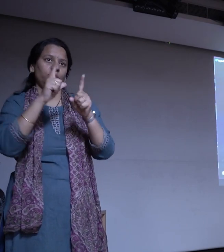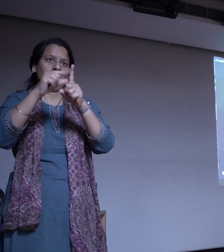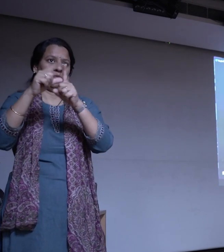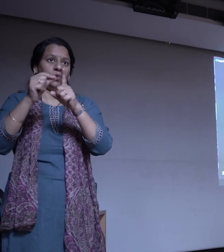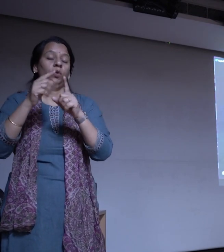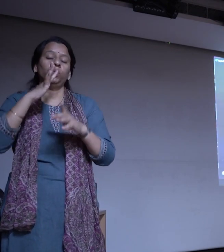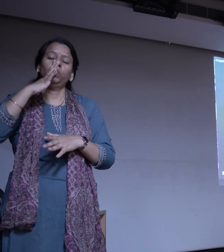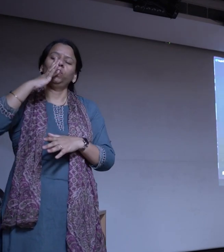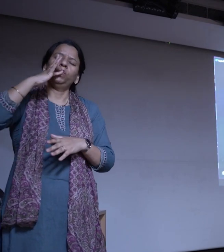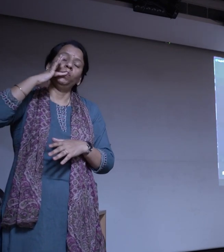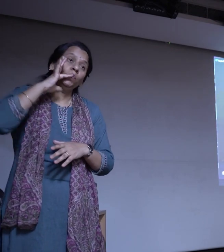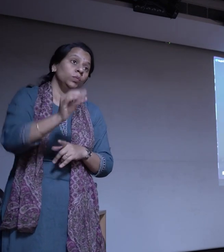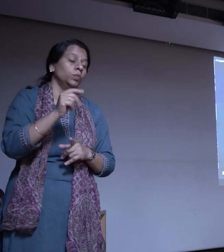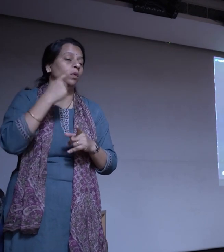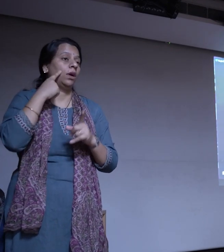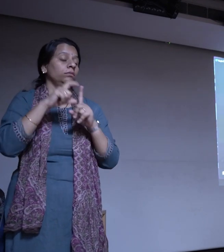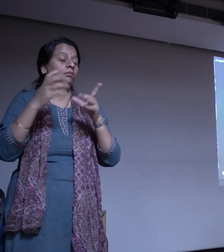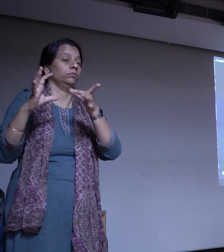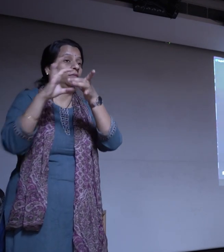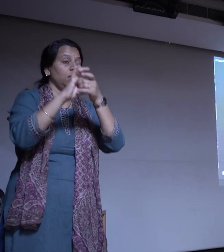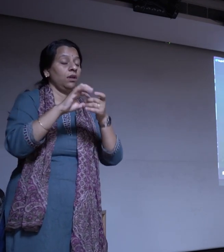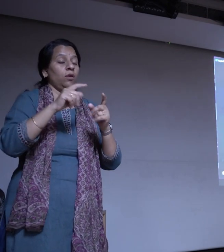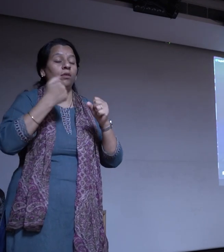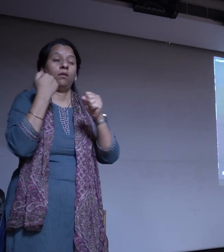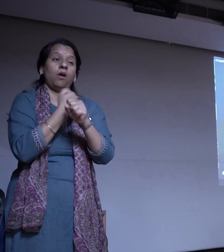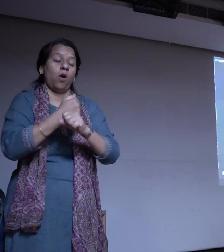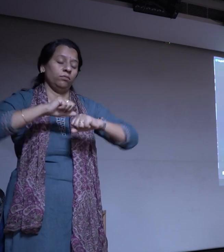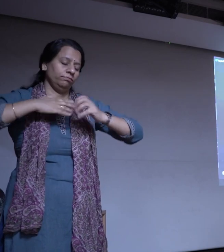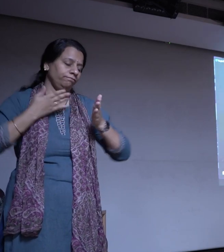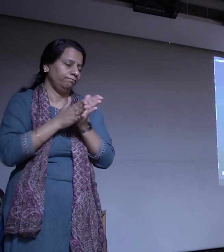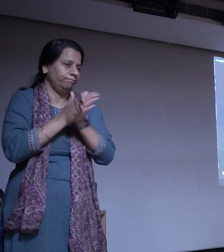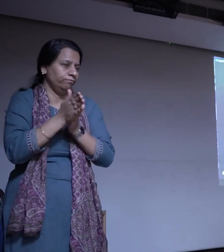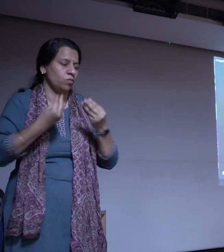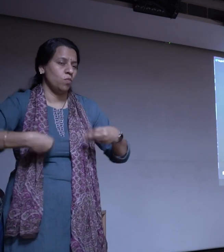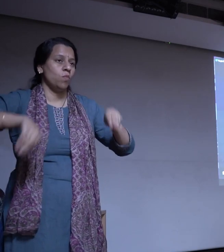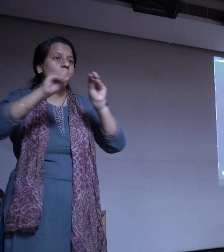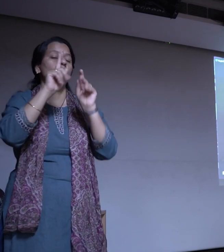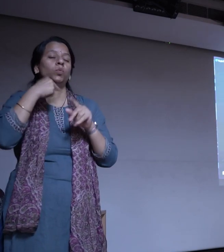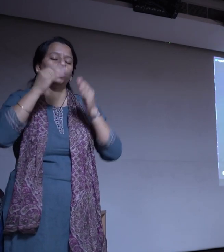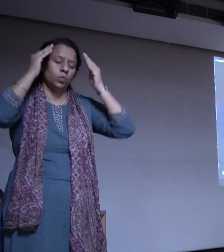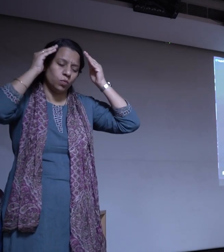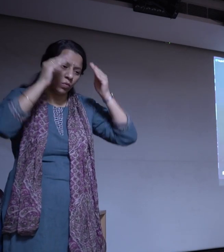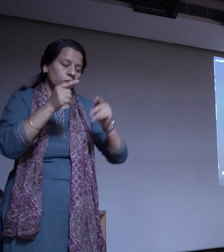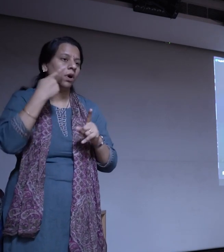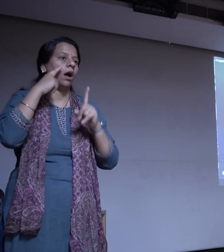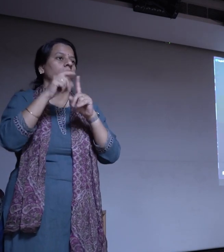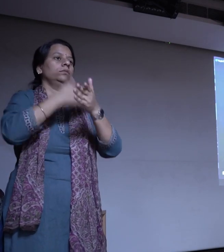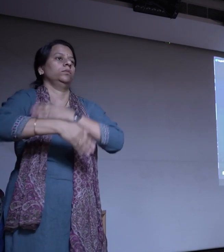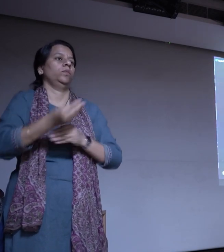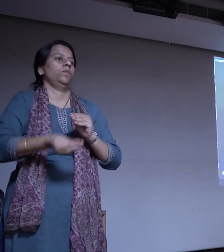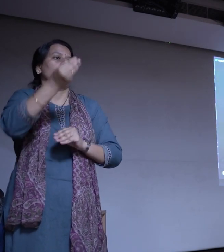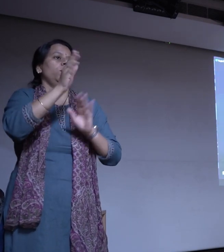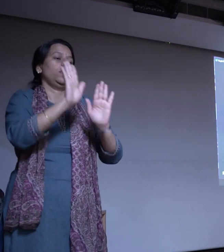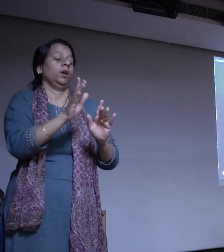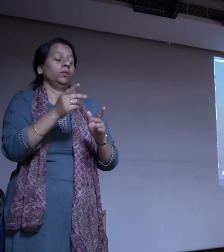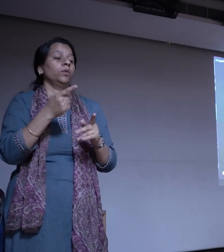this field is actually dominated by a lot of fos and passionate individuals who have devoted their lives to the field of